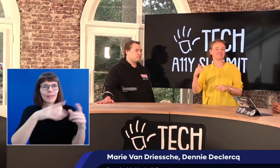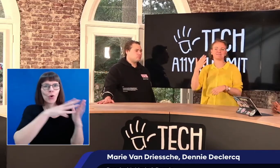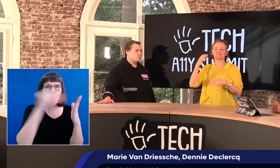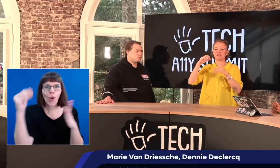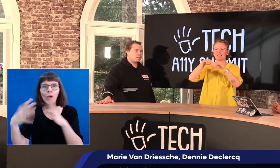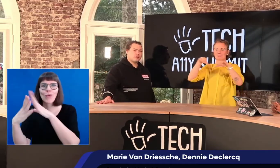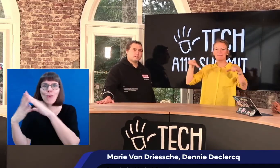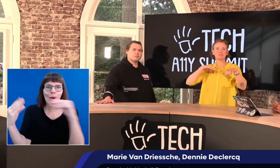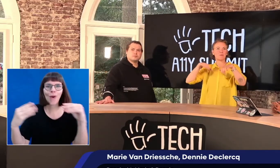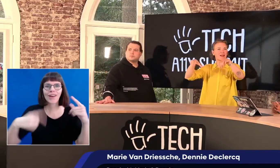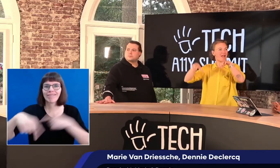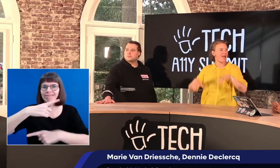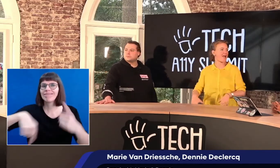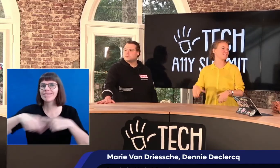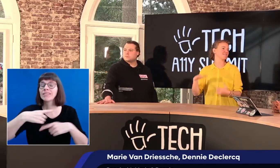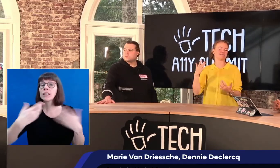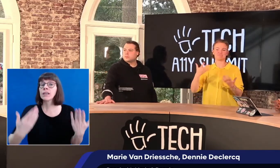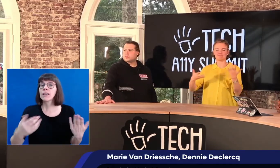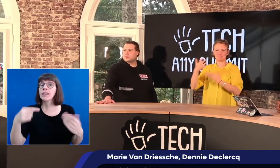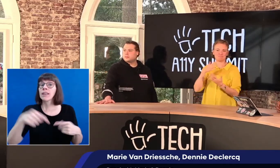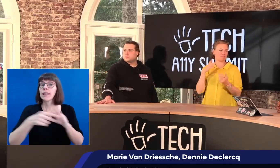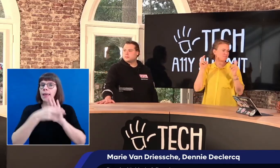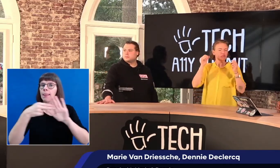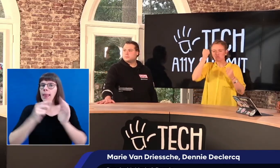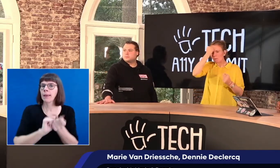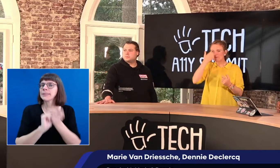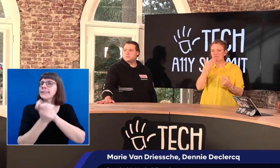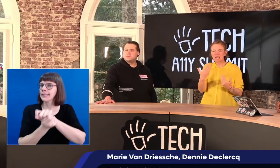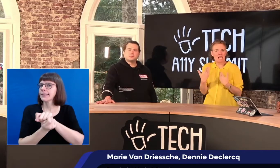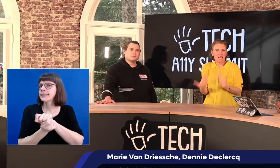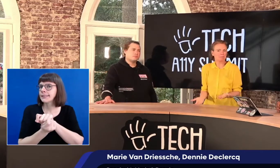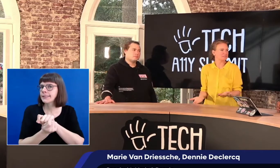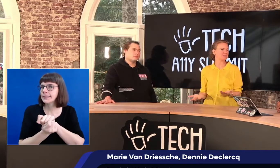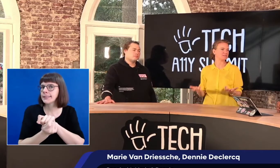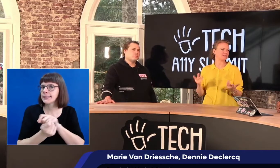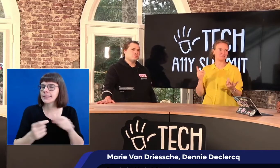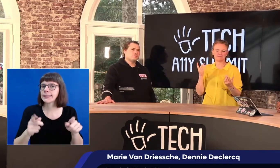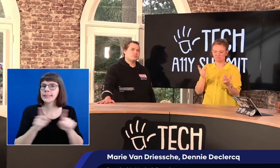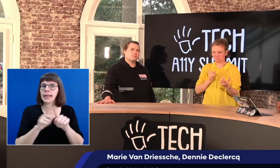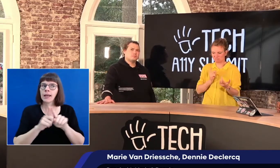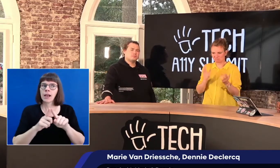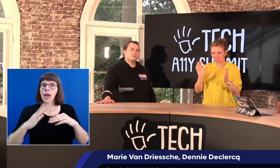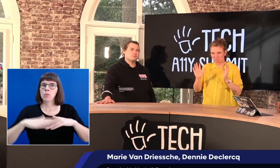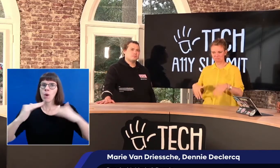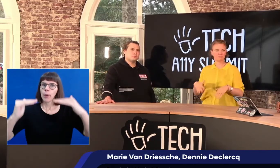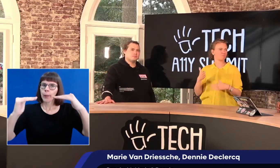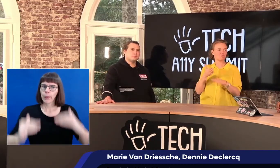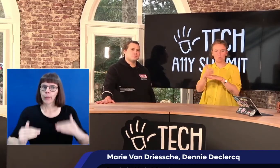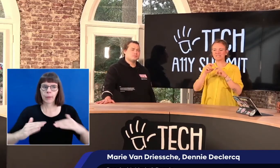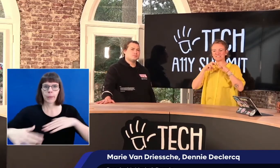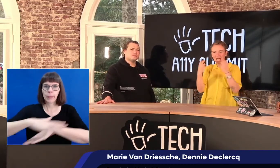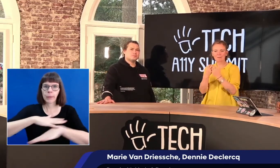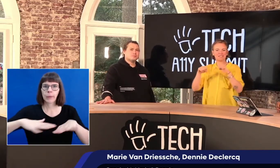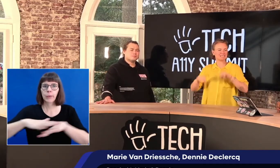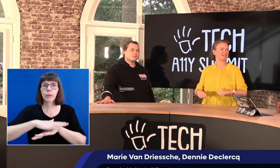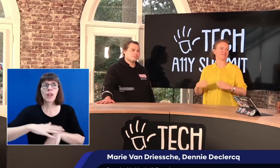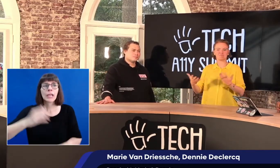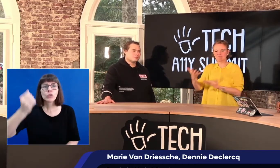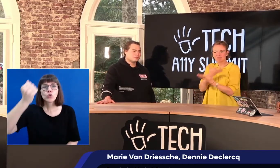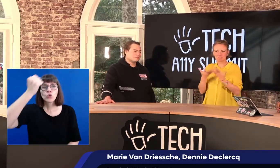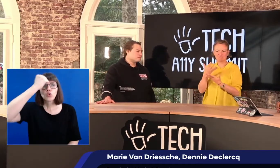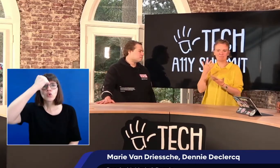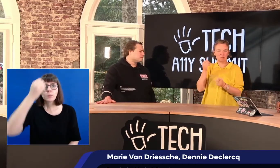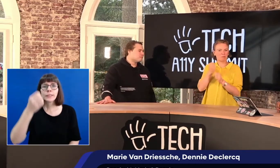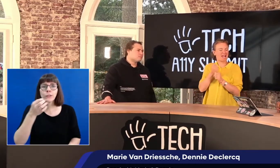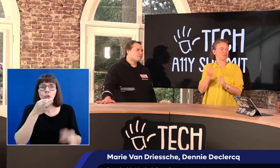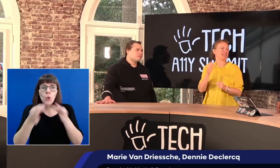that sense, the labeling gets changed actually, and so the bar gets lower, and there are no stupid questions to be asked. You should just